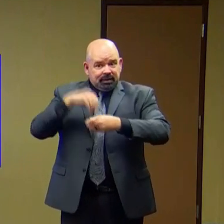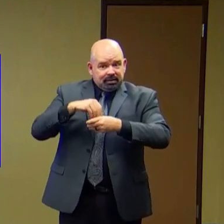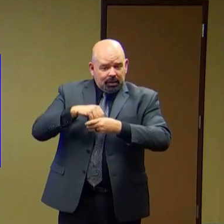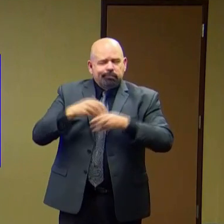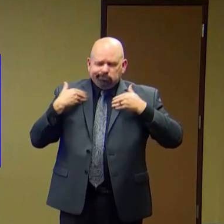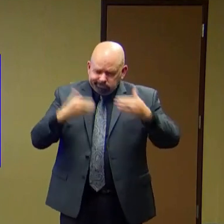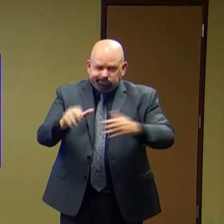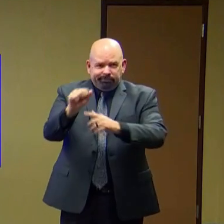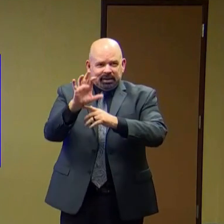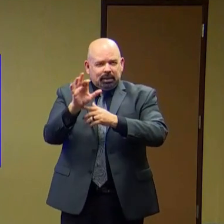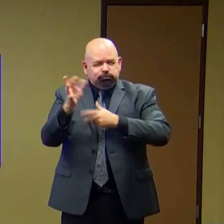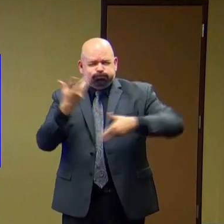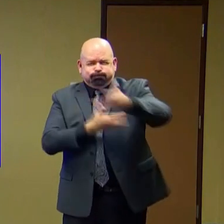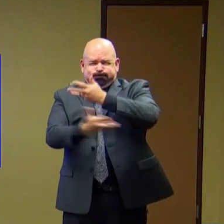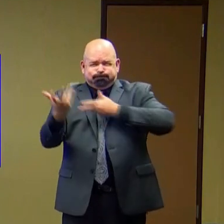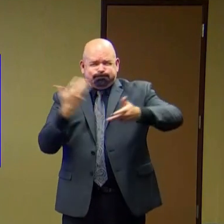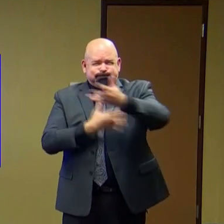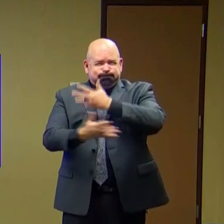through.